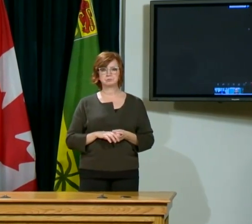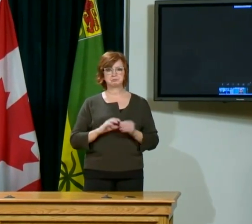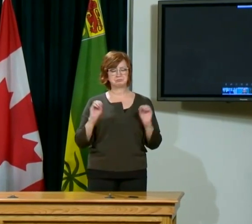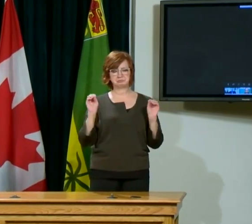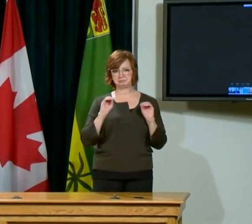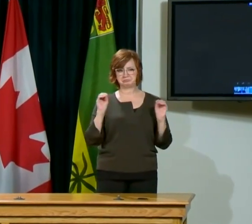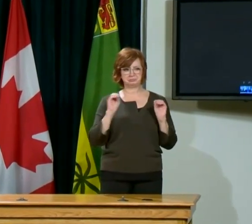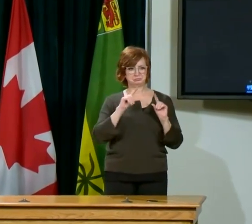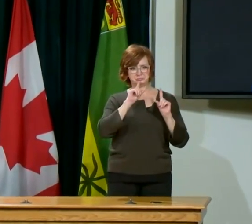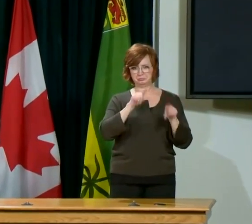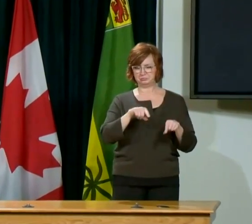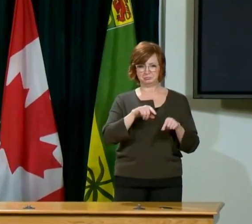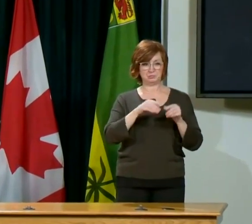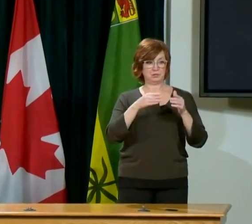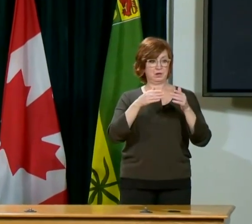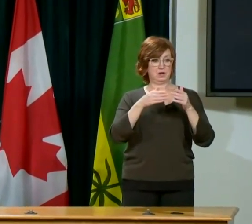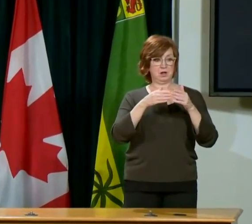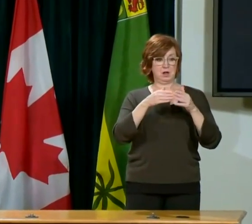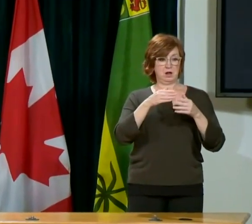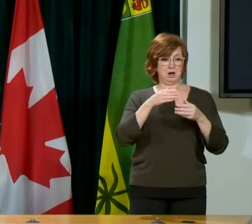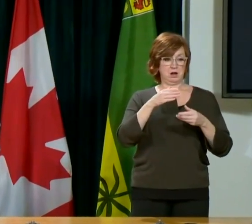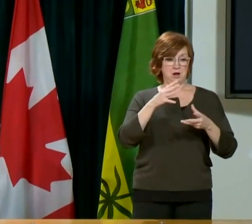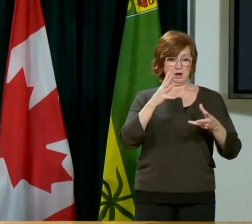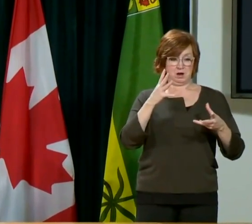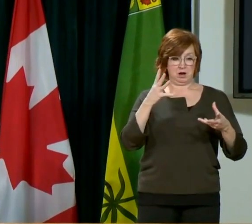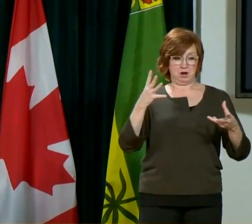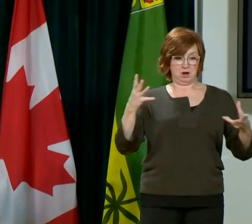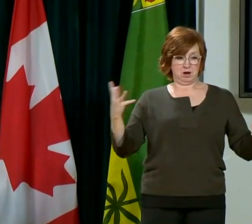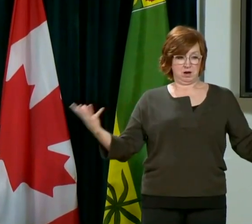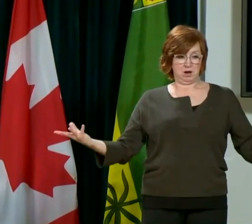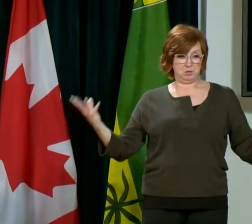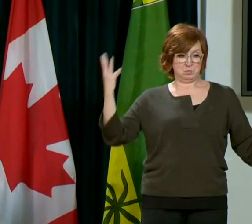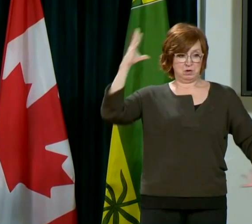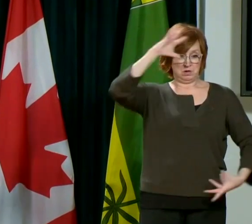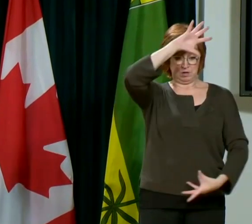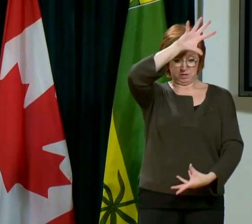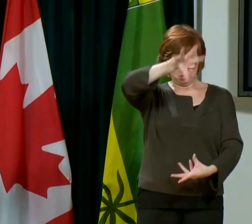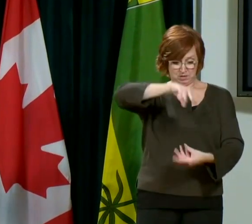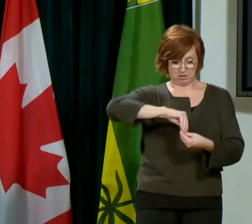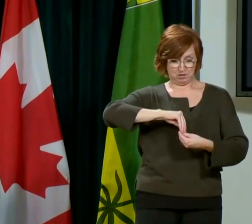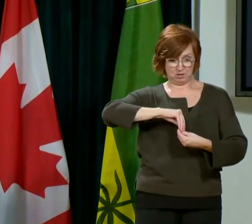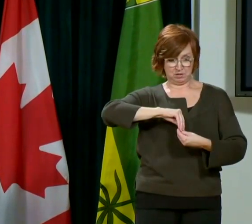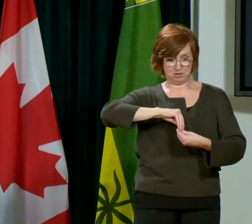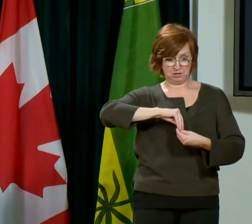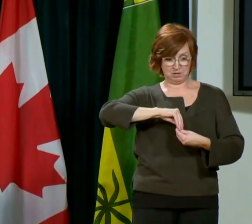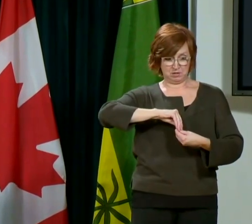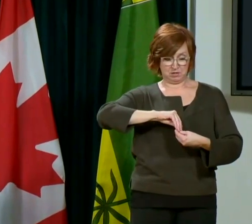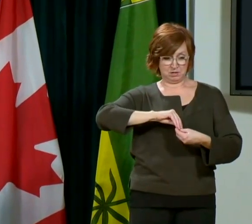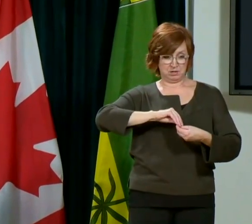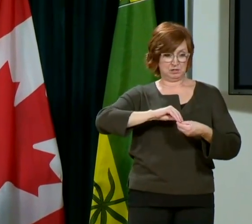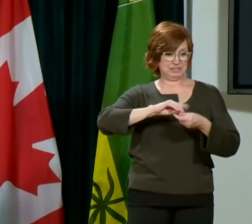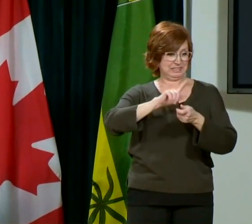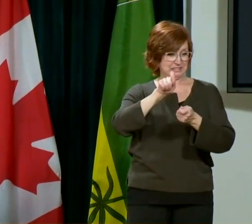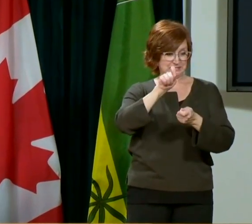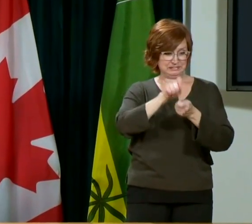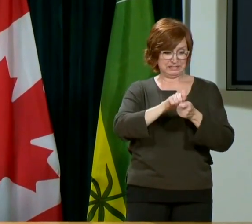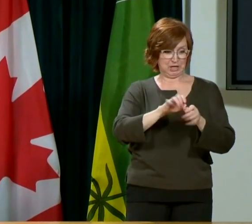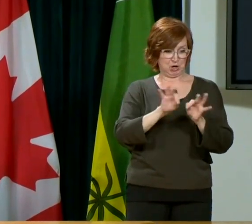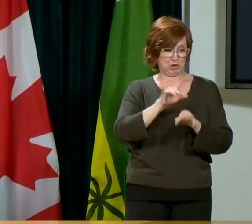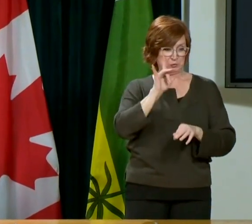Not specific to the overall effort. I mean, certainly on the ordering of PPE, which